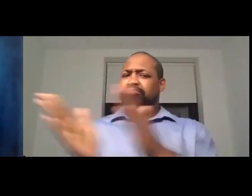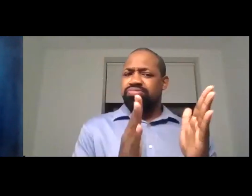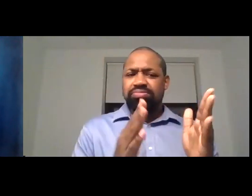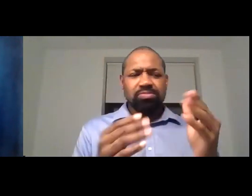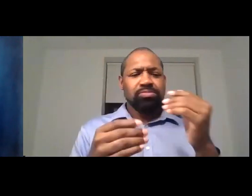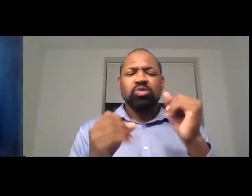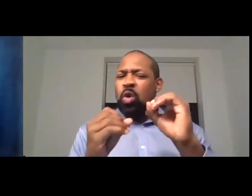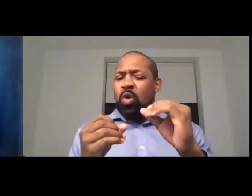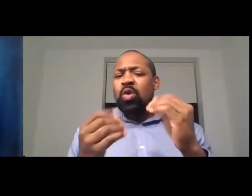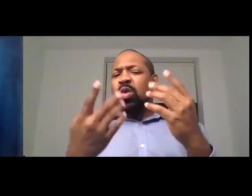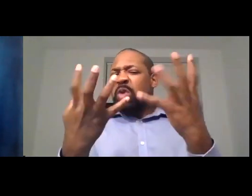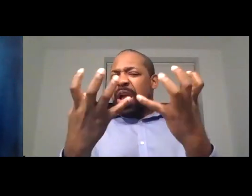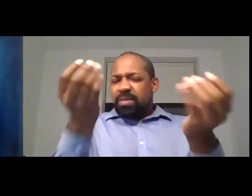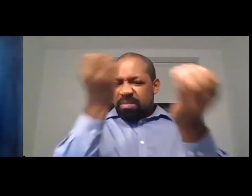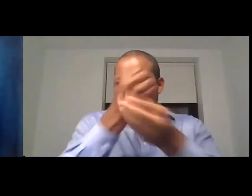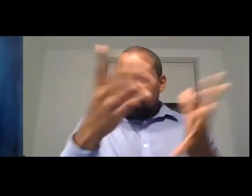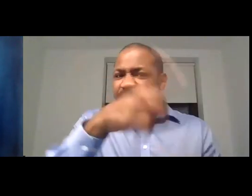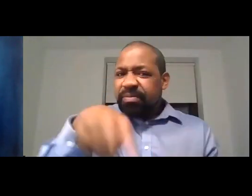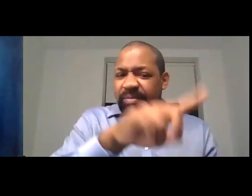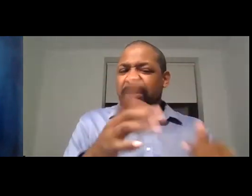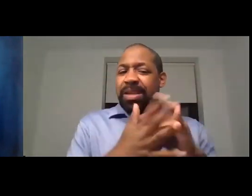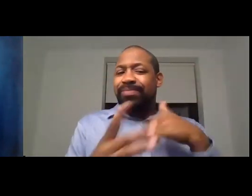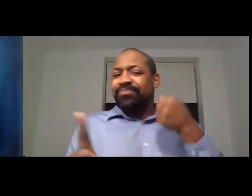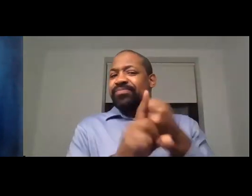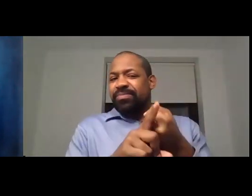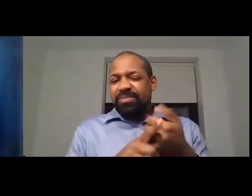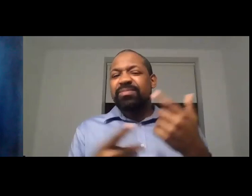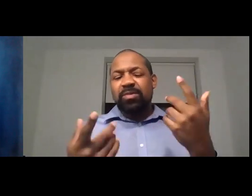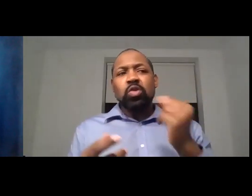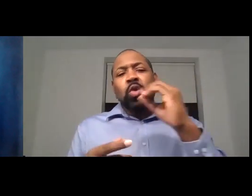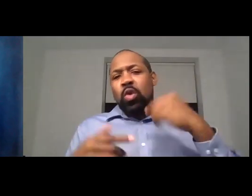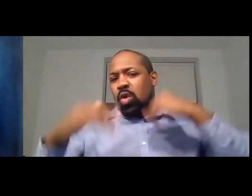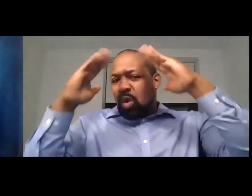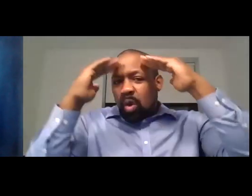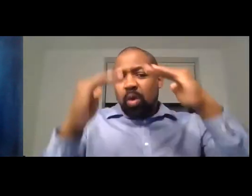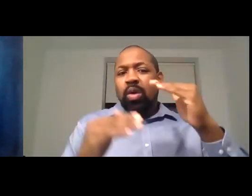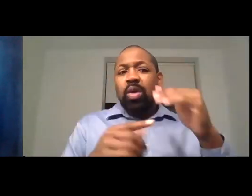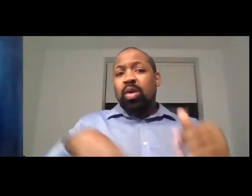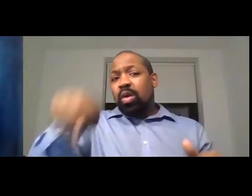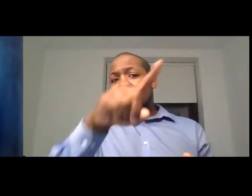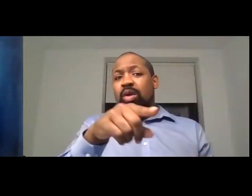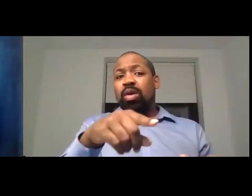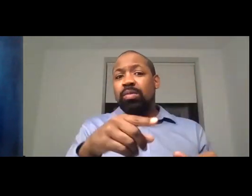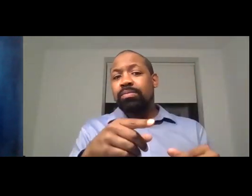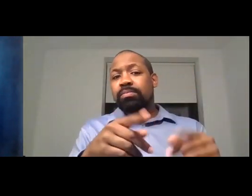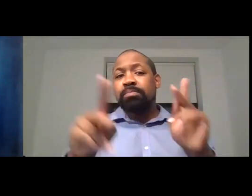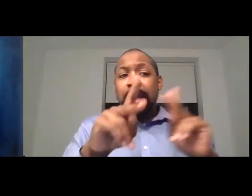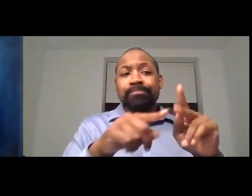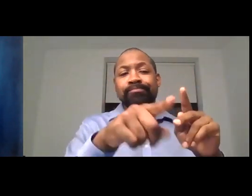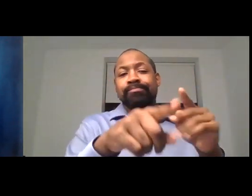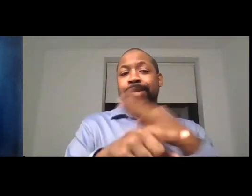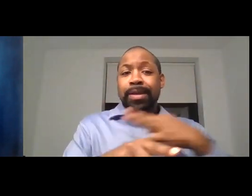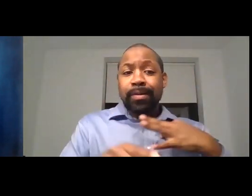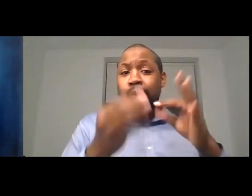office as needed. We already had a plan. So I just wanted to let you all know that that did happen.